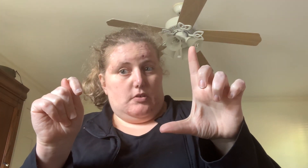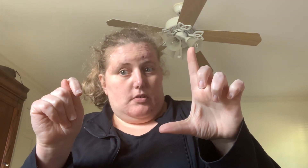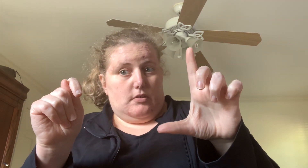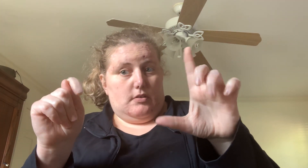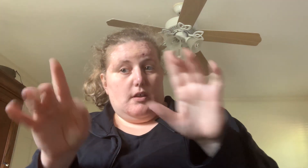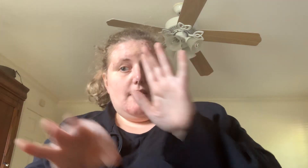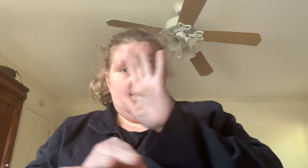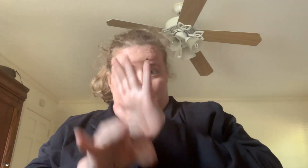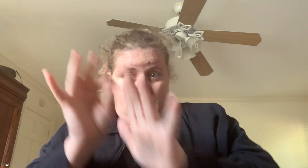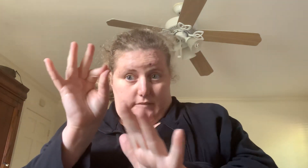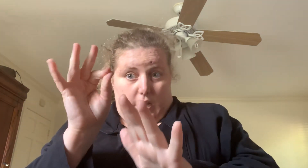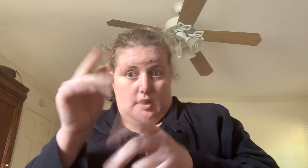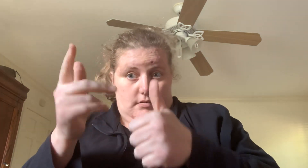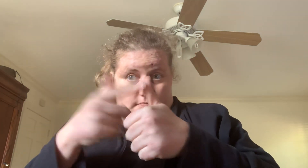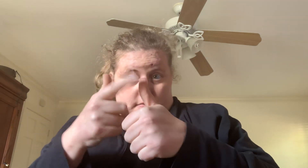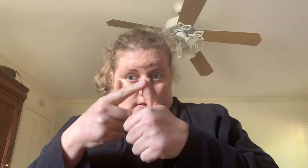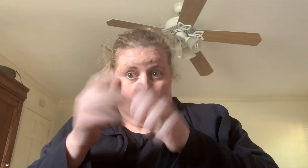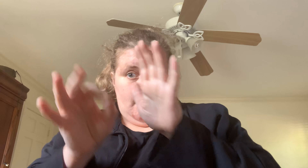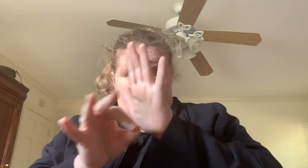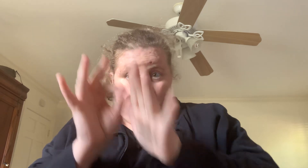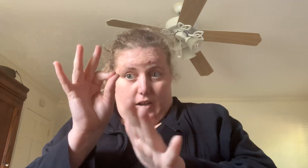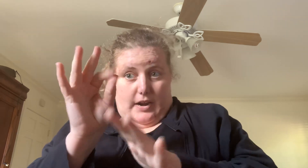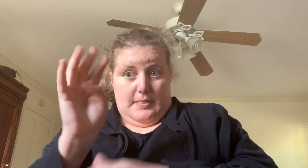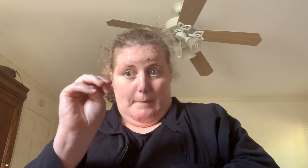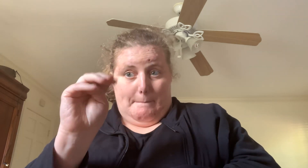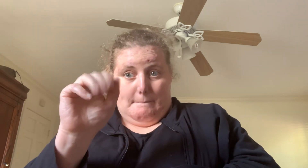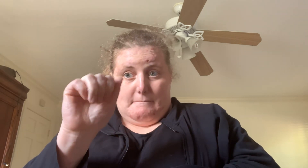nitrogen. And you would tell me that it is